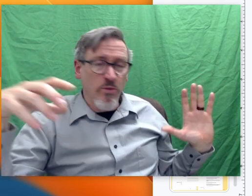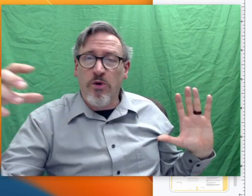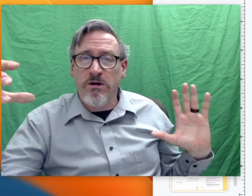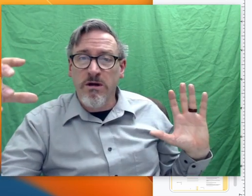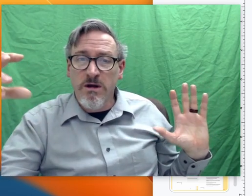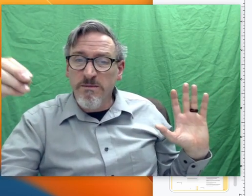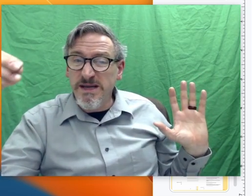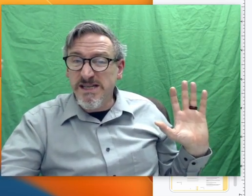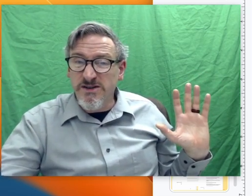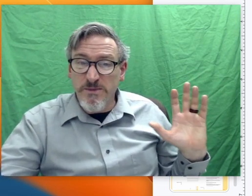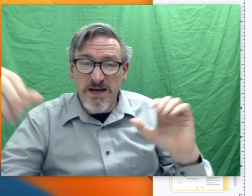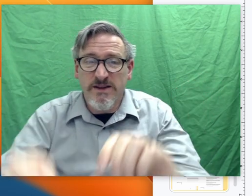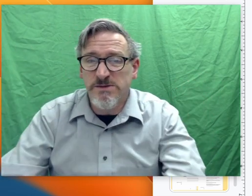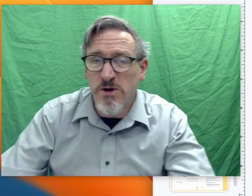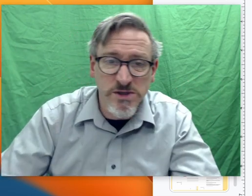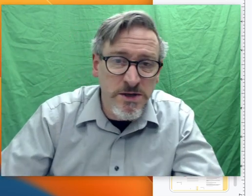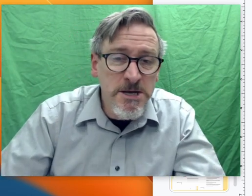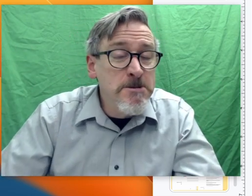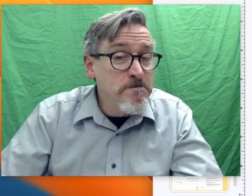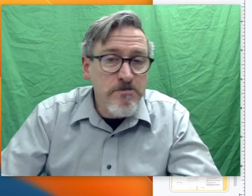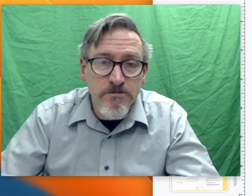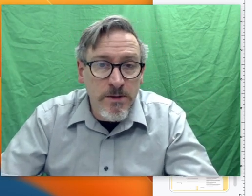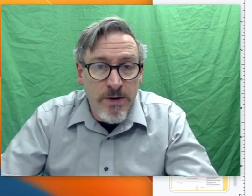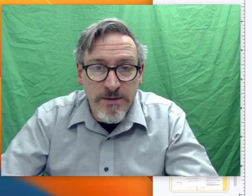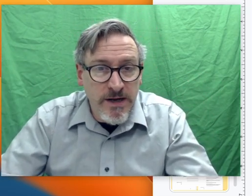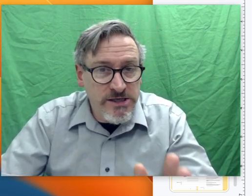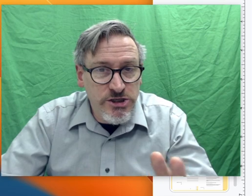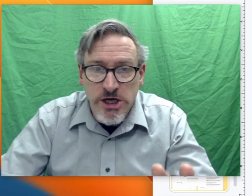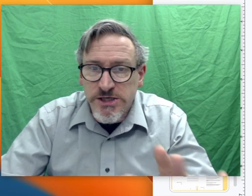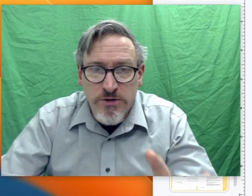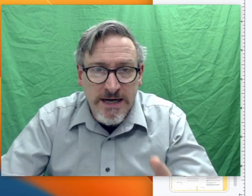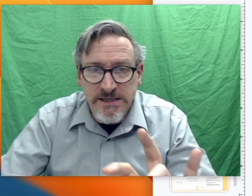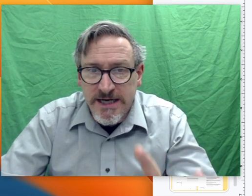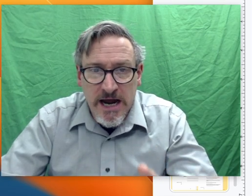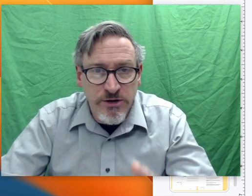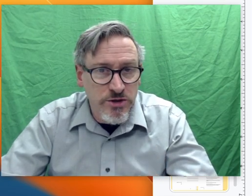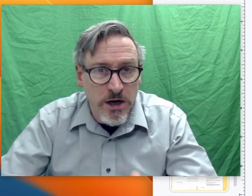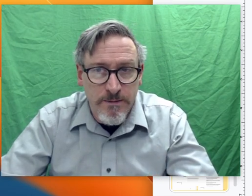few more pieces of meat on these bones, but it's just